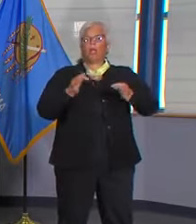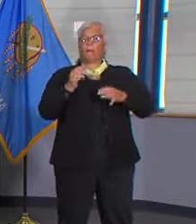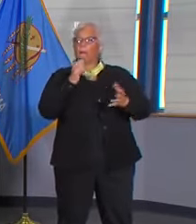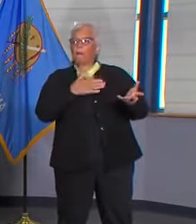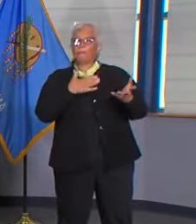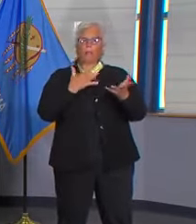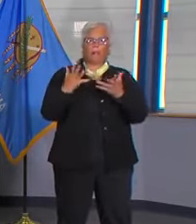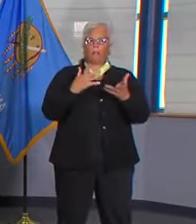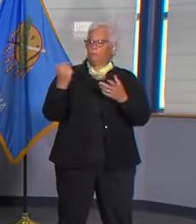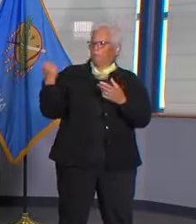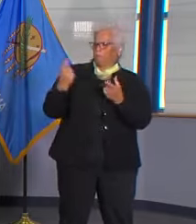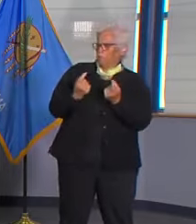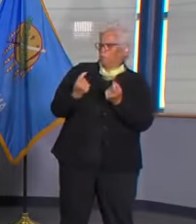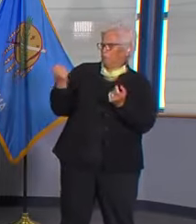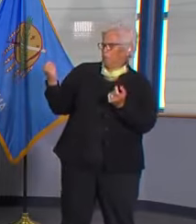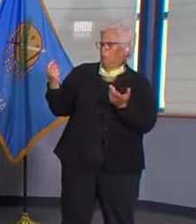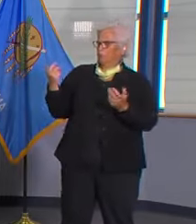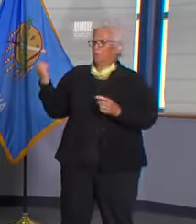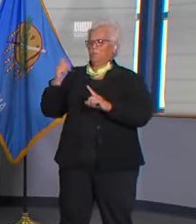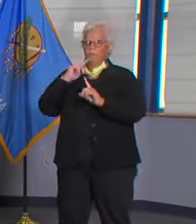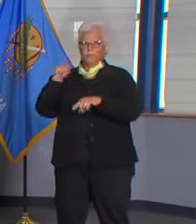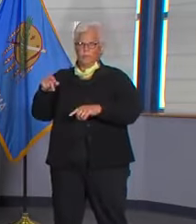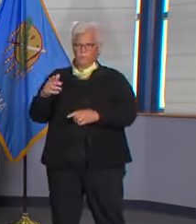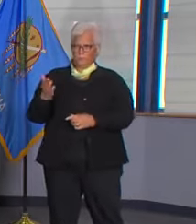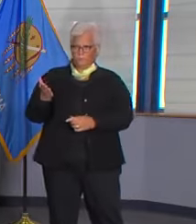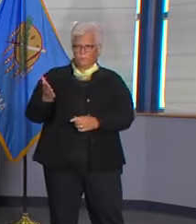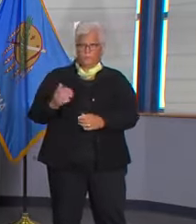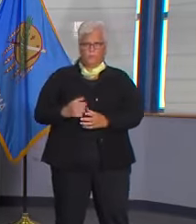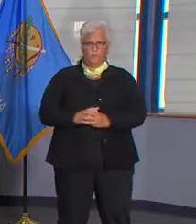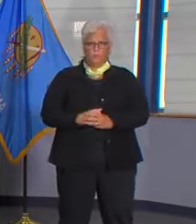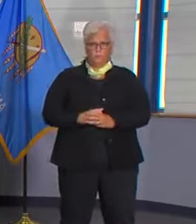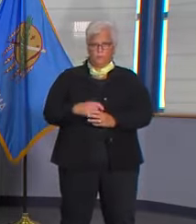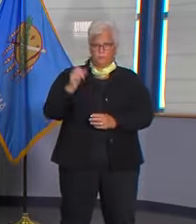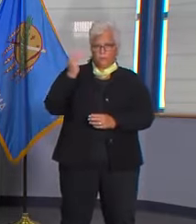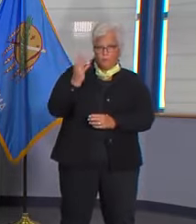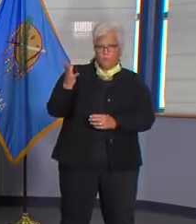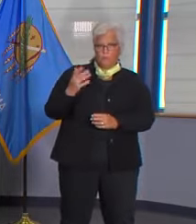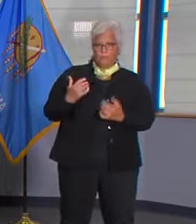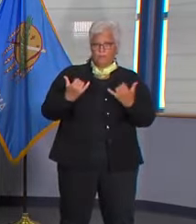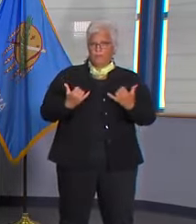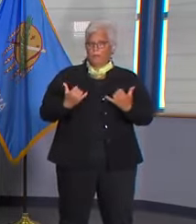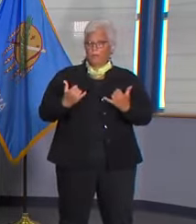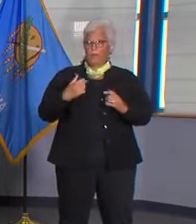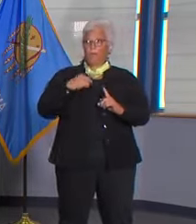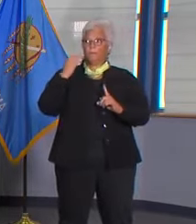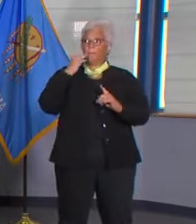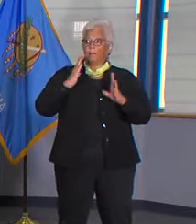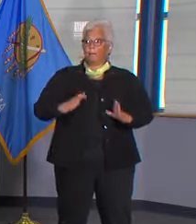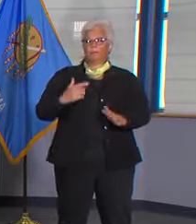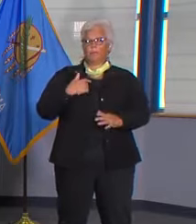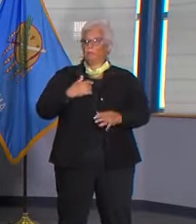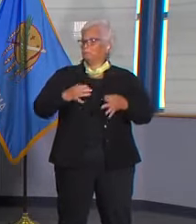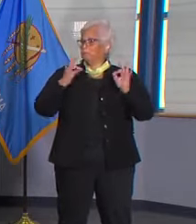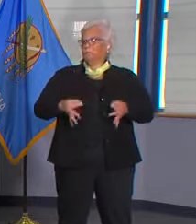that, as mayor in this environment, I have to make decisions